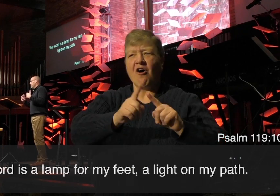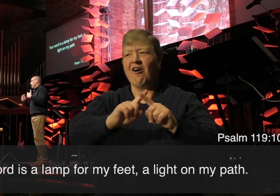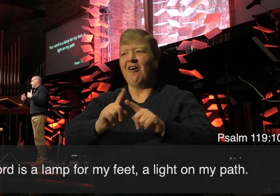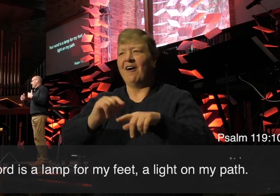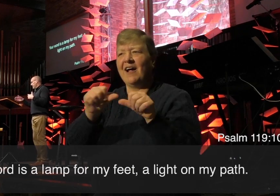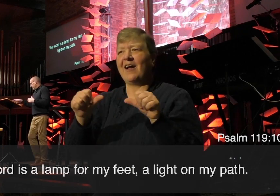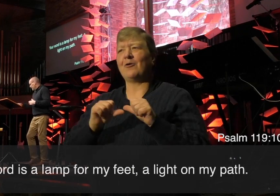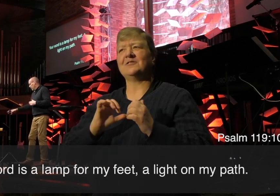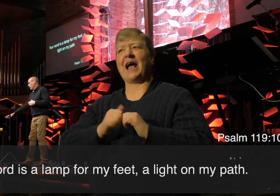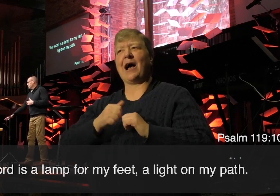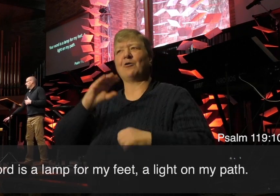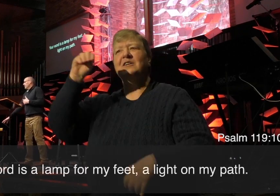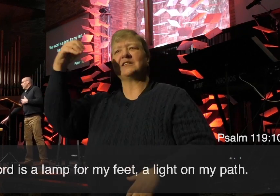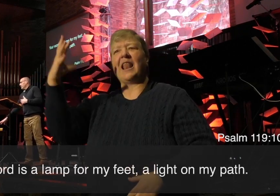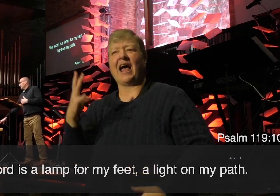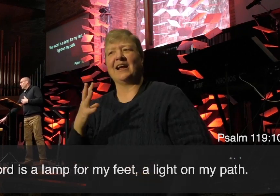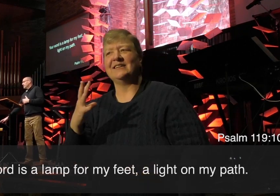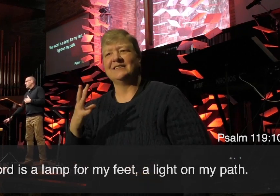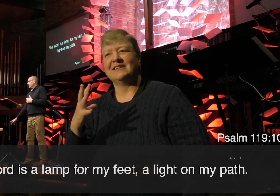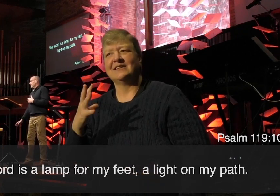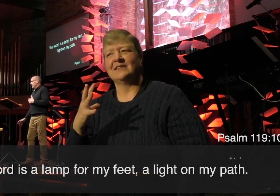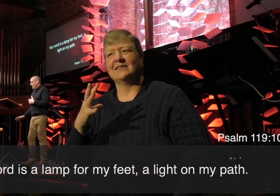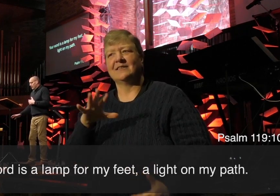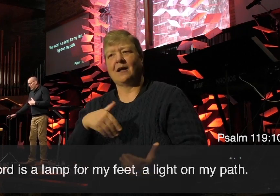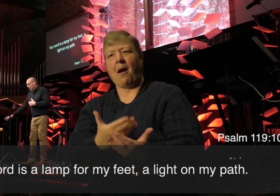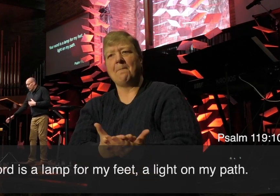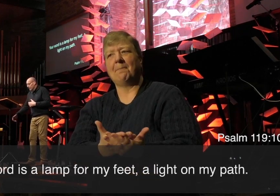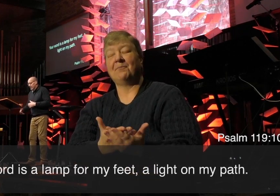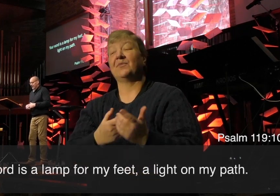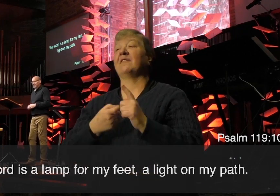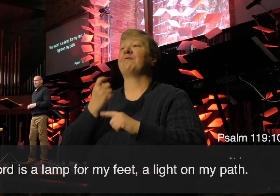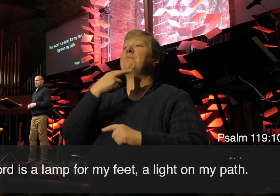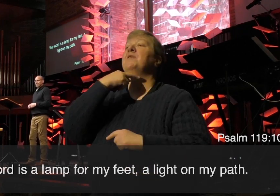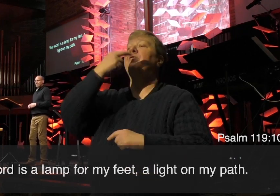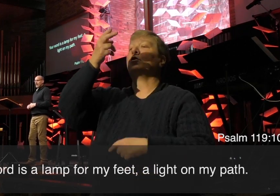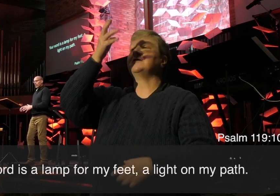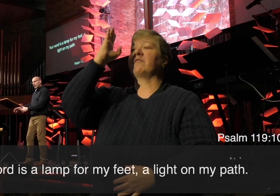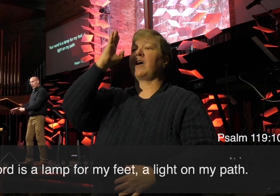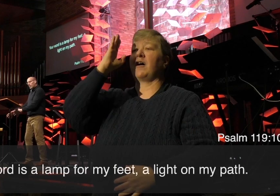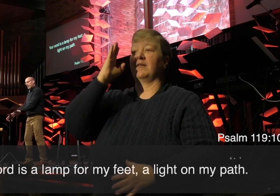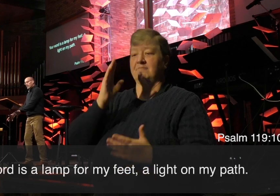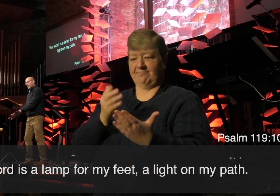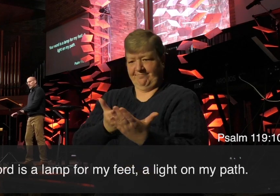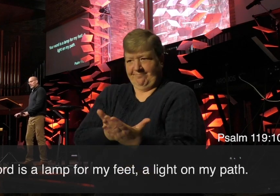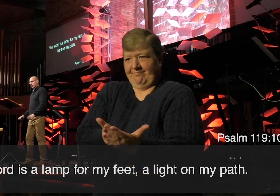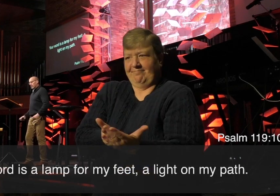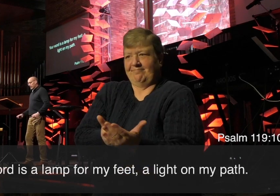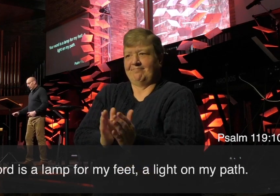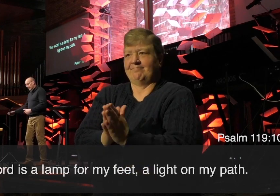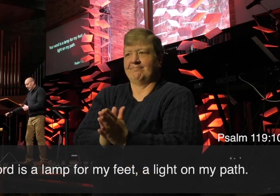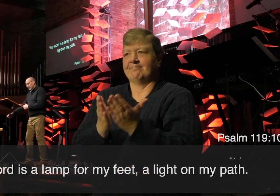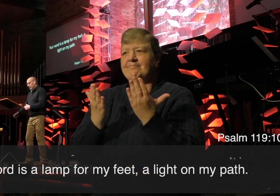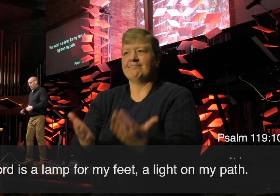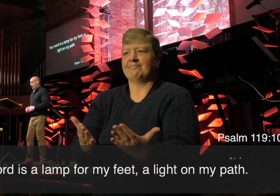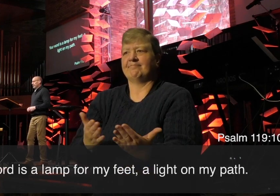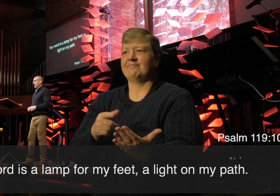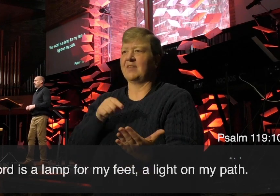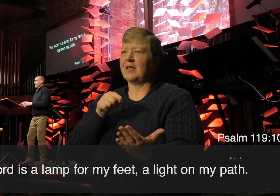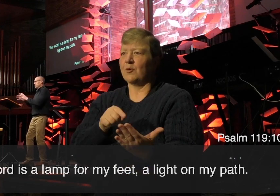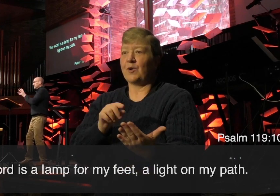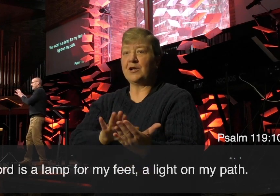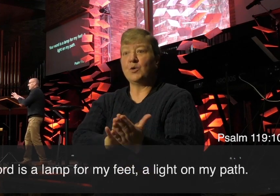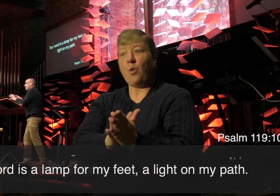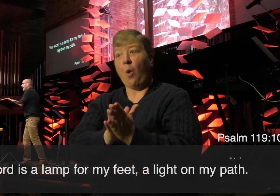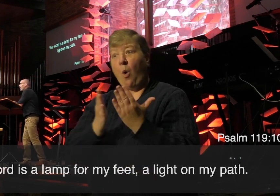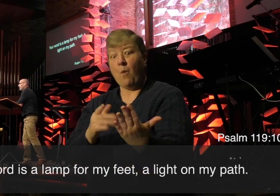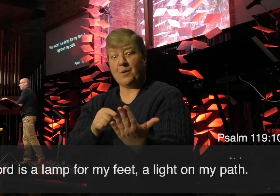come? It comes from the voice of God, the very word of God. And when you open up the voice of God, when you open up the word of God,